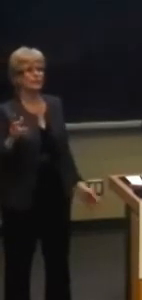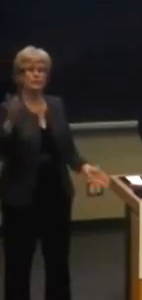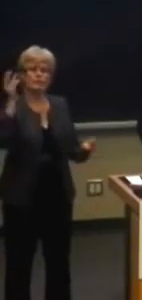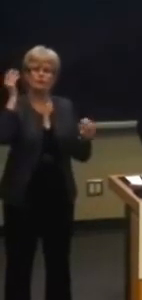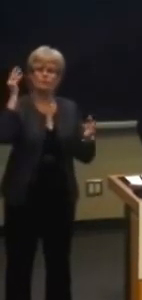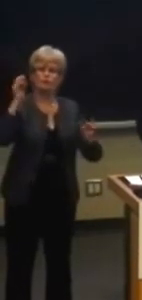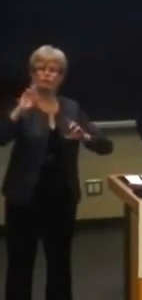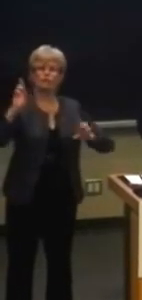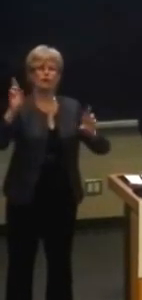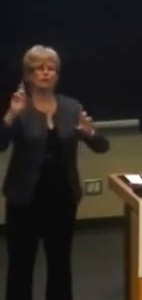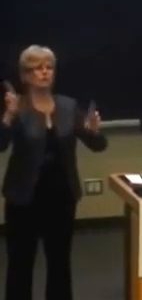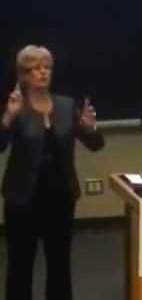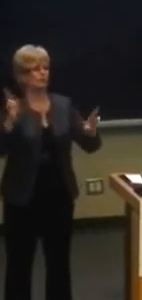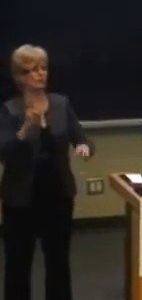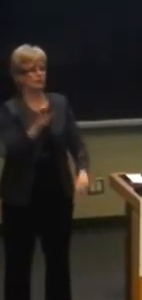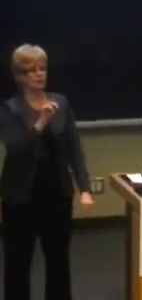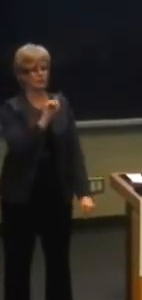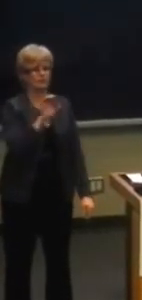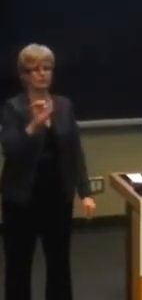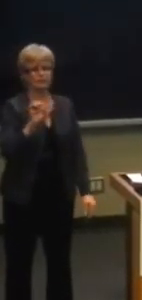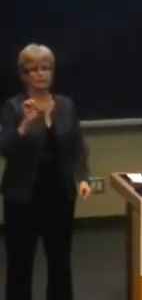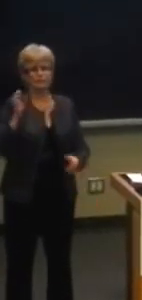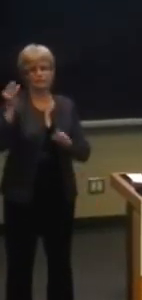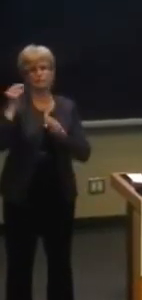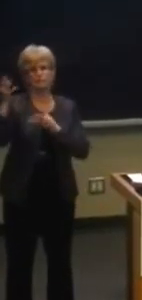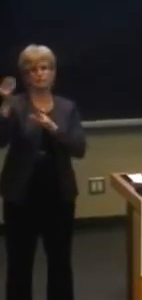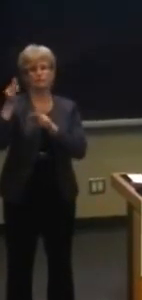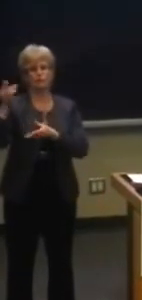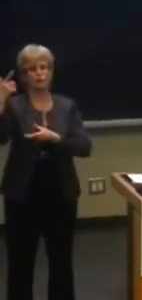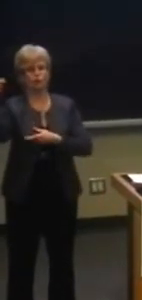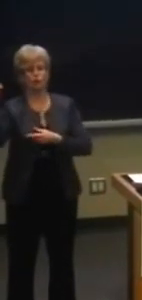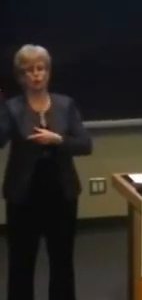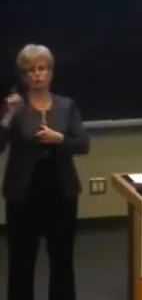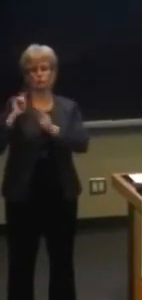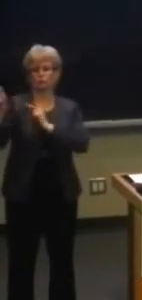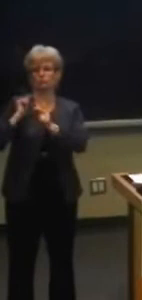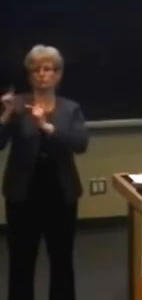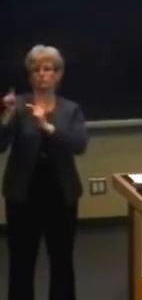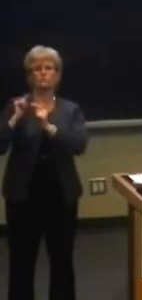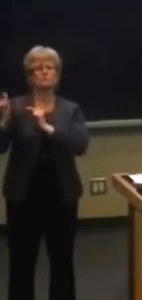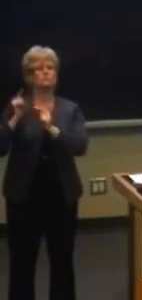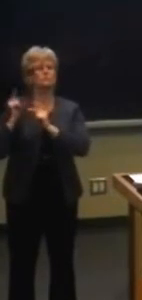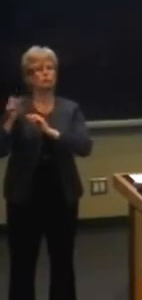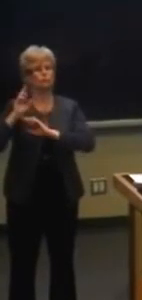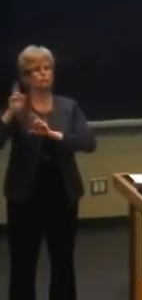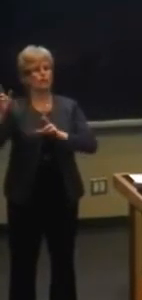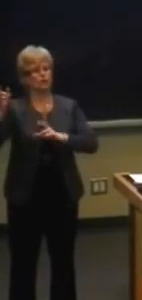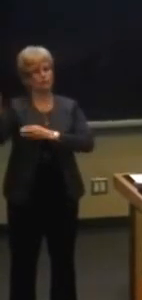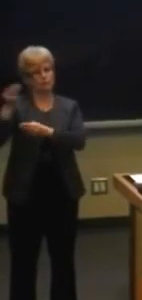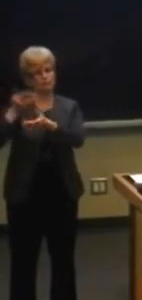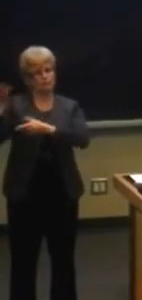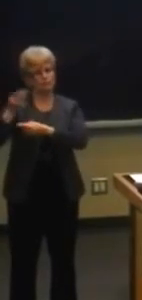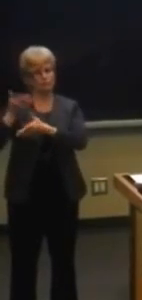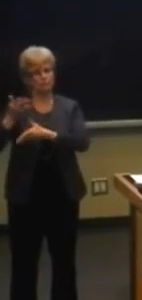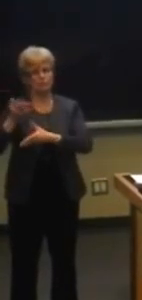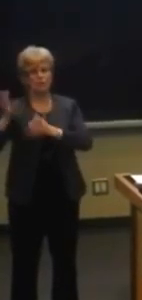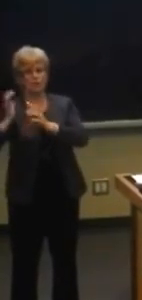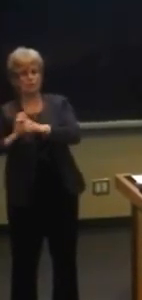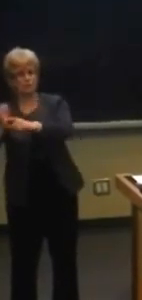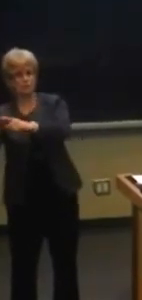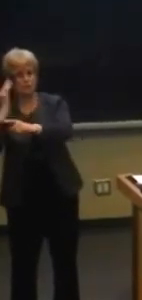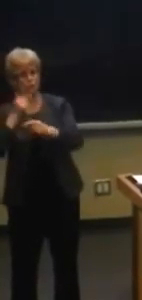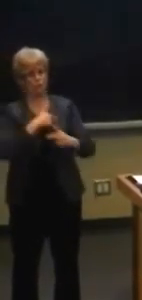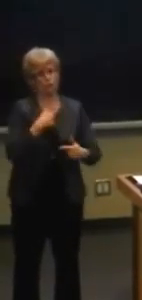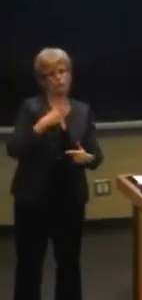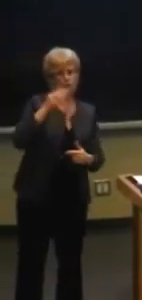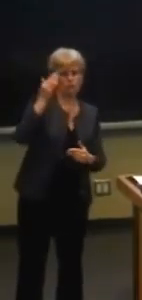information for the TTC to give information to our Go counterparts so they can, whilst on the train, give their customers information about